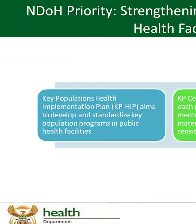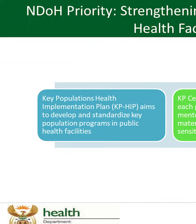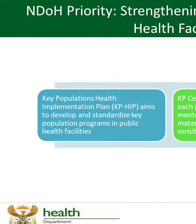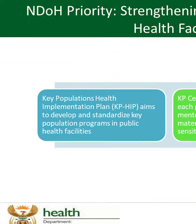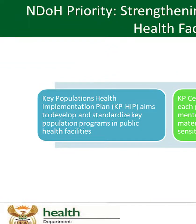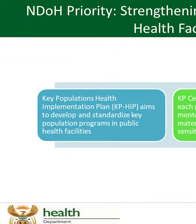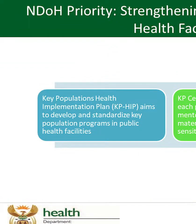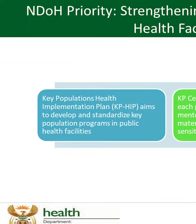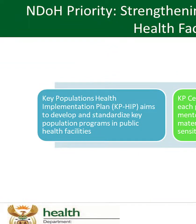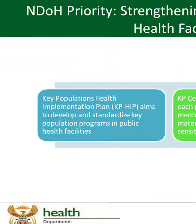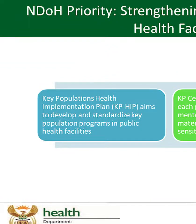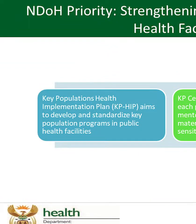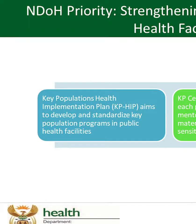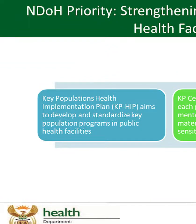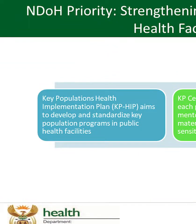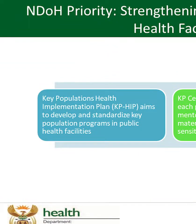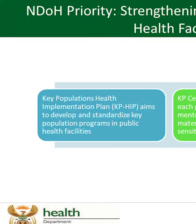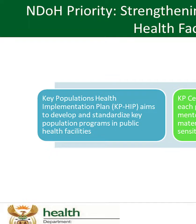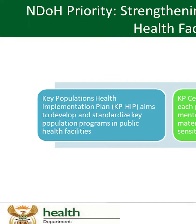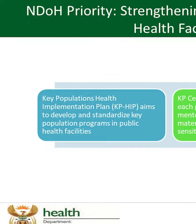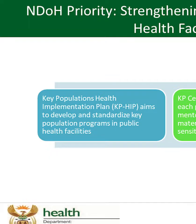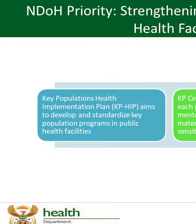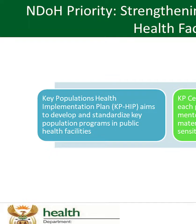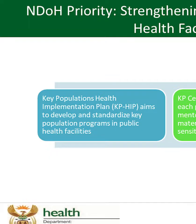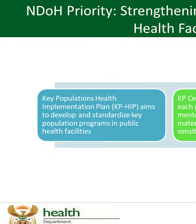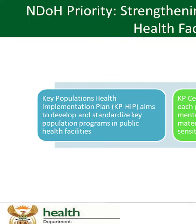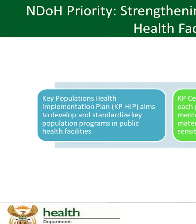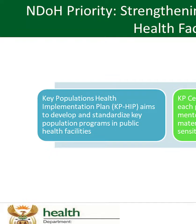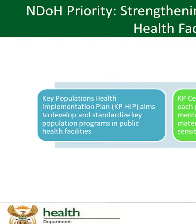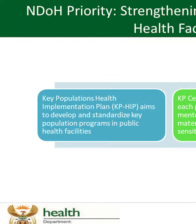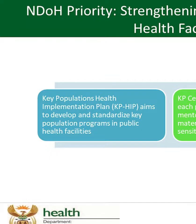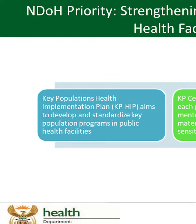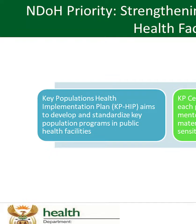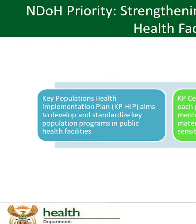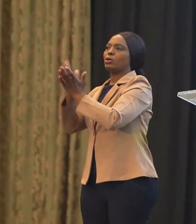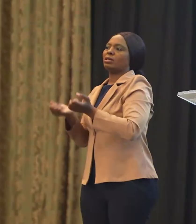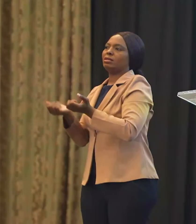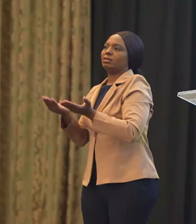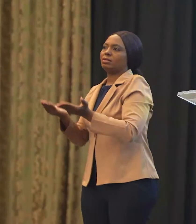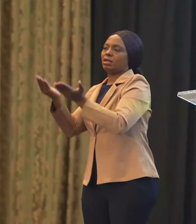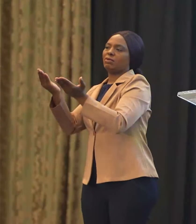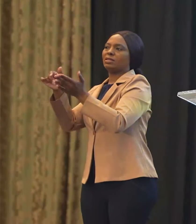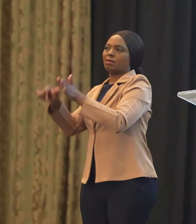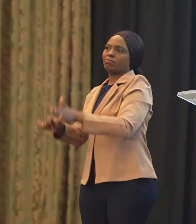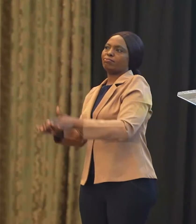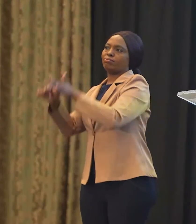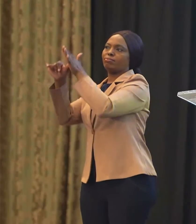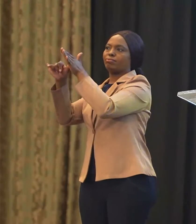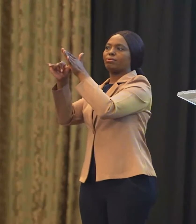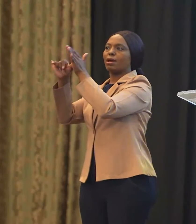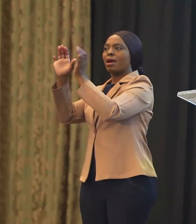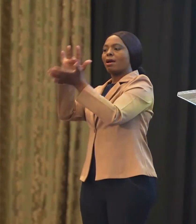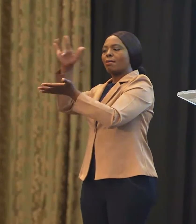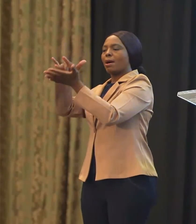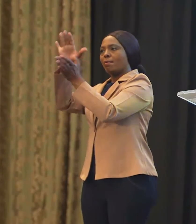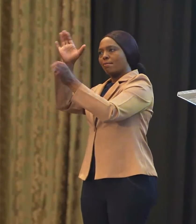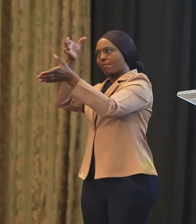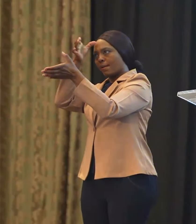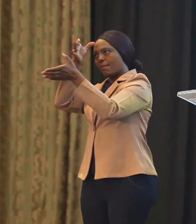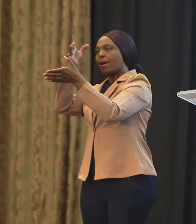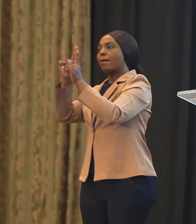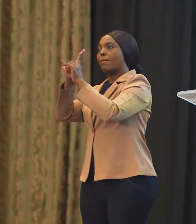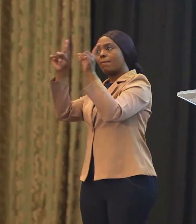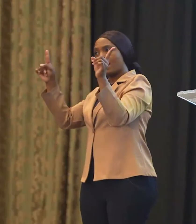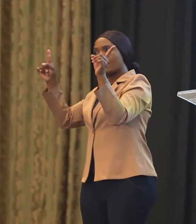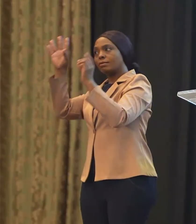each district that will be established as key population centers of excellence. And there needs to be ongoing mentorship, because